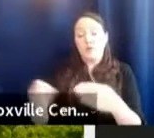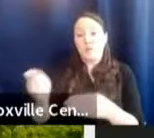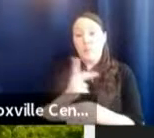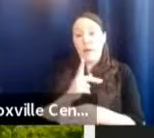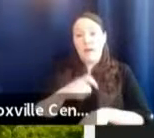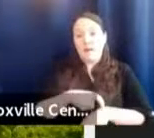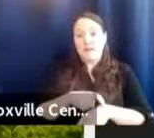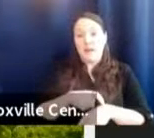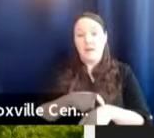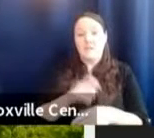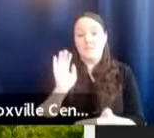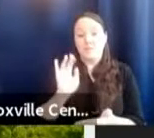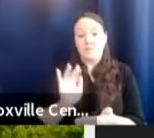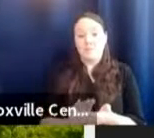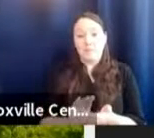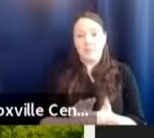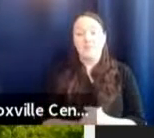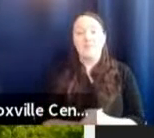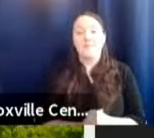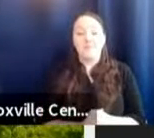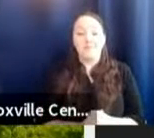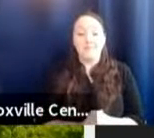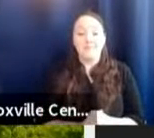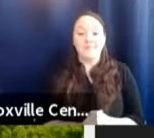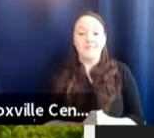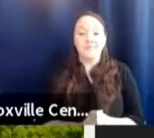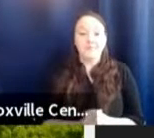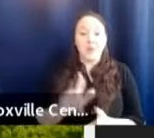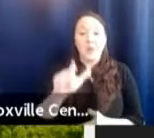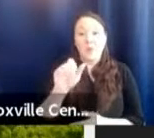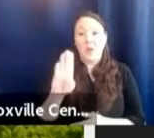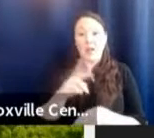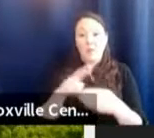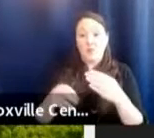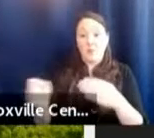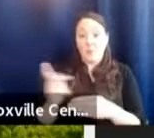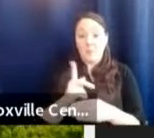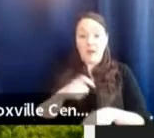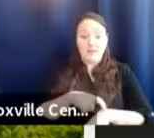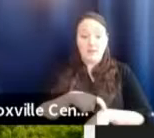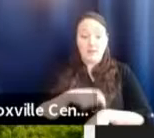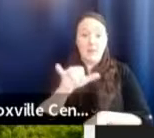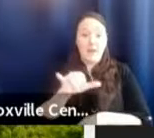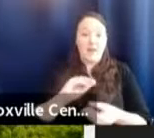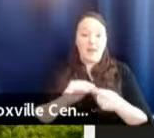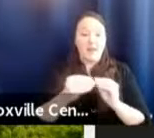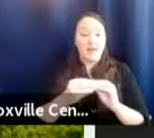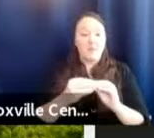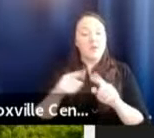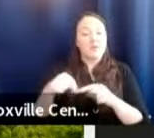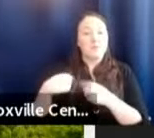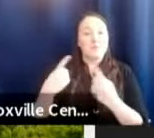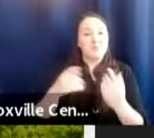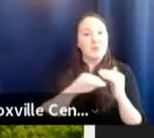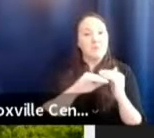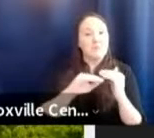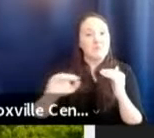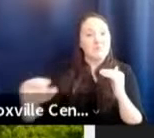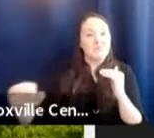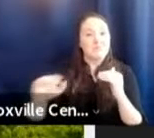reporting turnaround time. Regarding lab turnaround time, this figure has been pretty consistent over the past